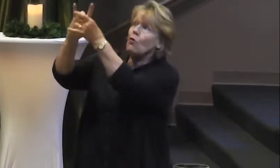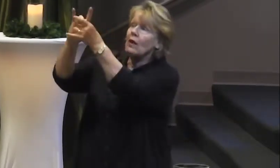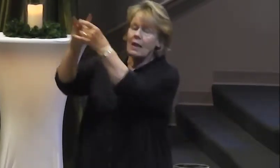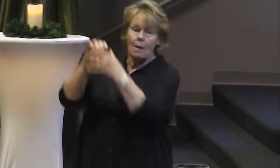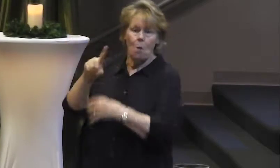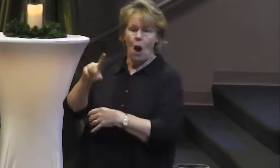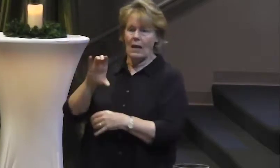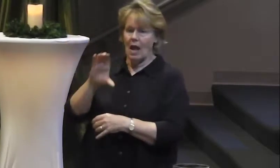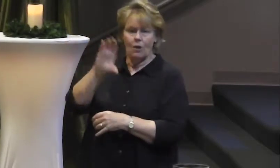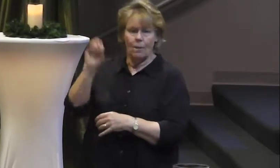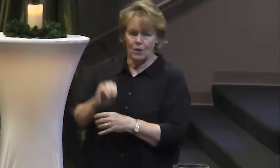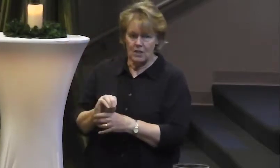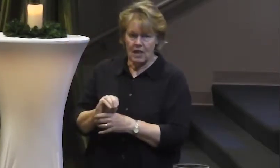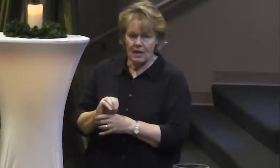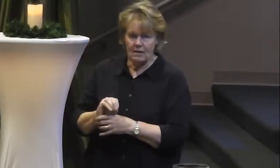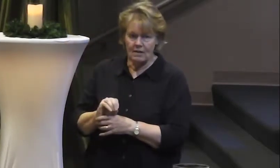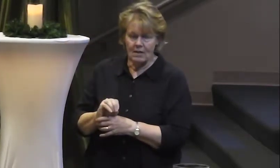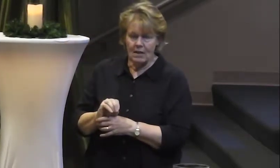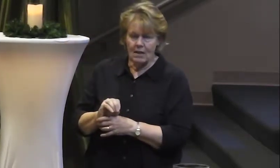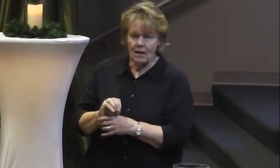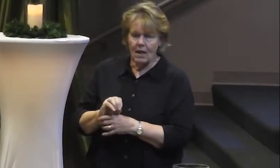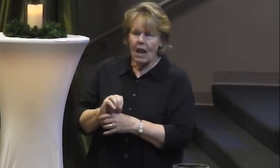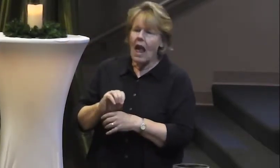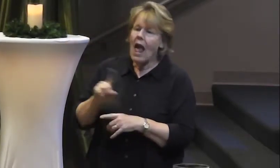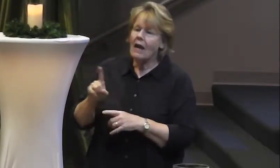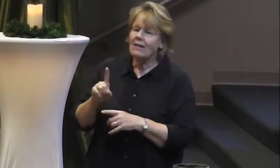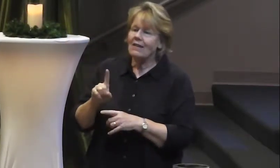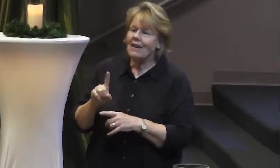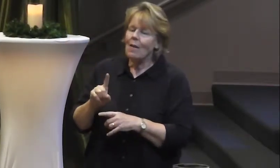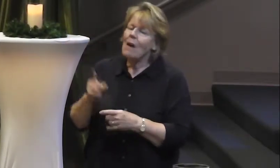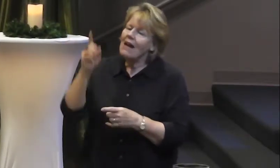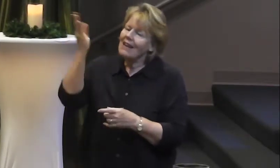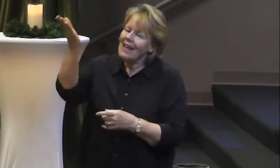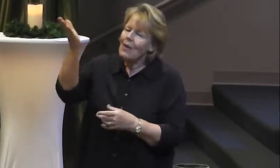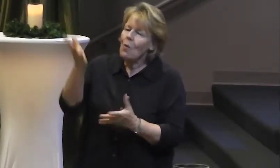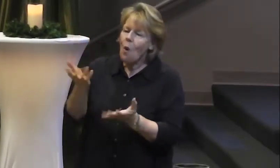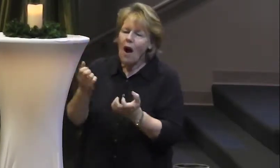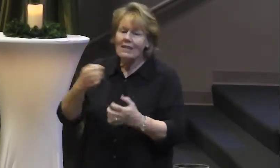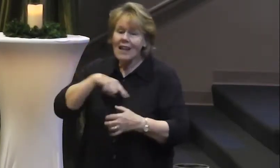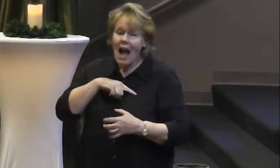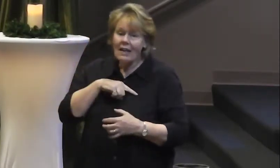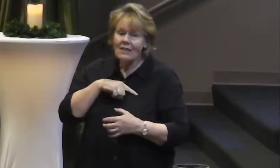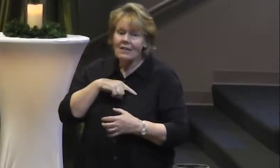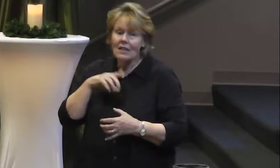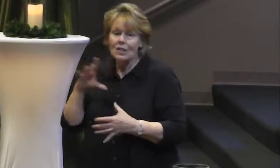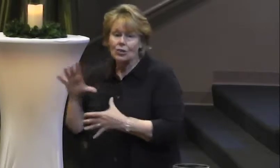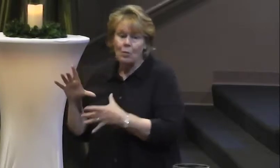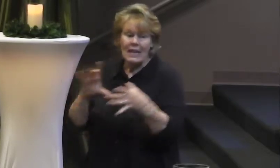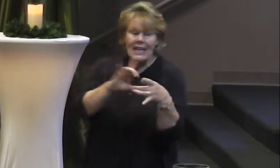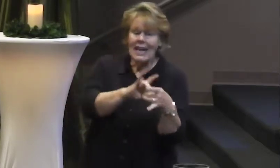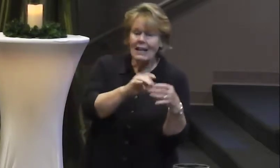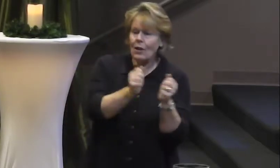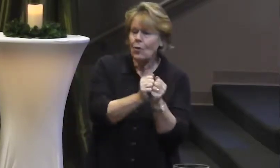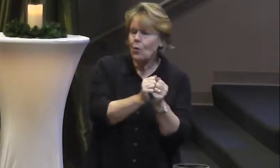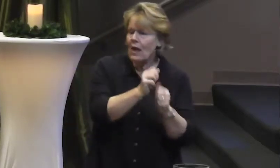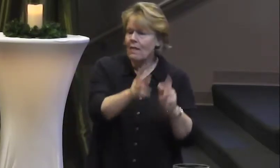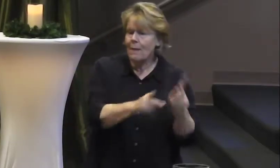in loving people, getting alongside them. Again,